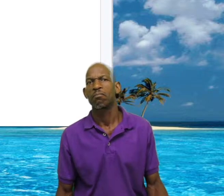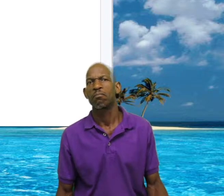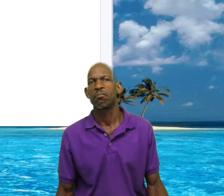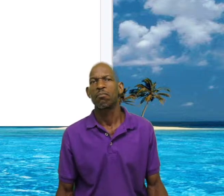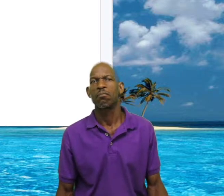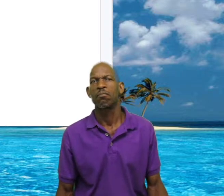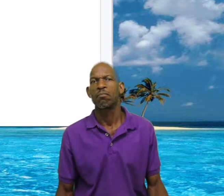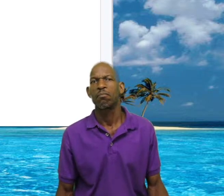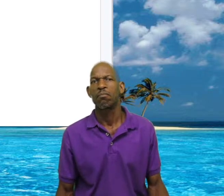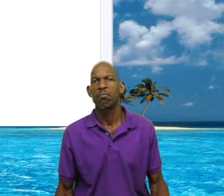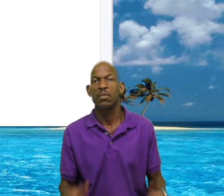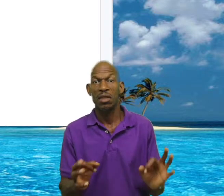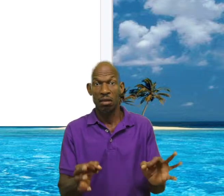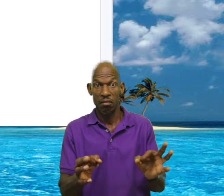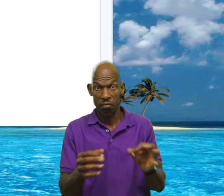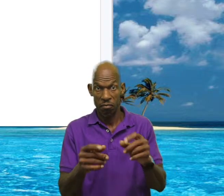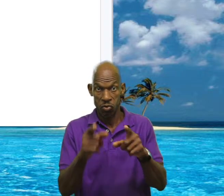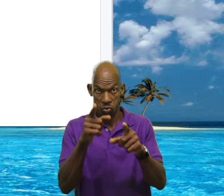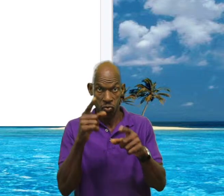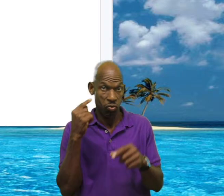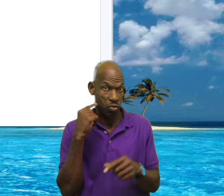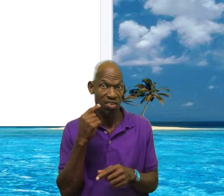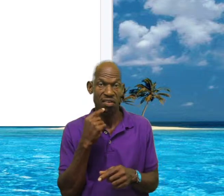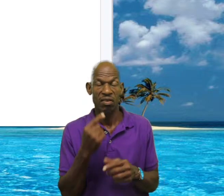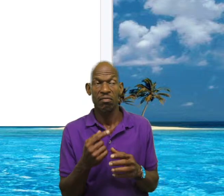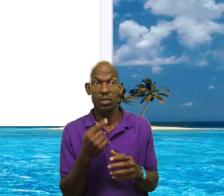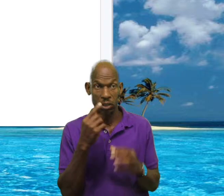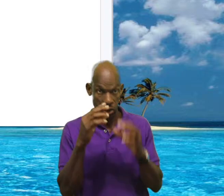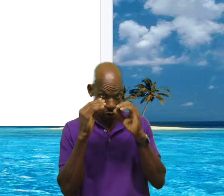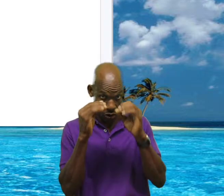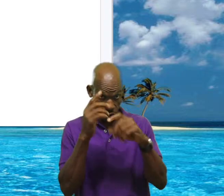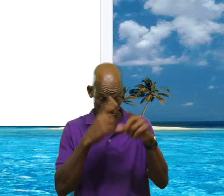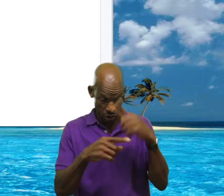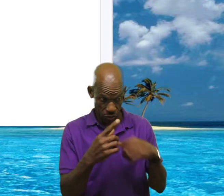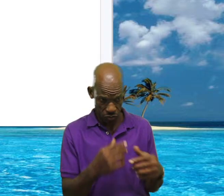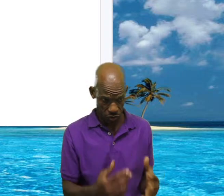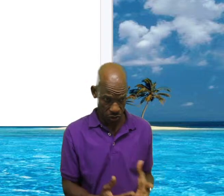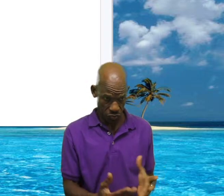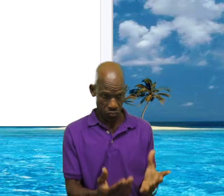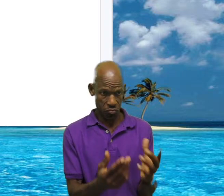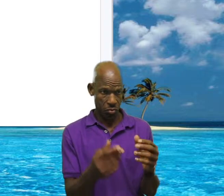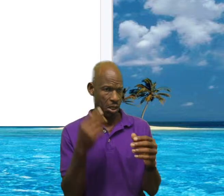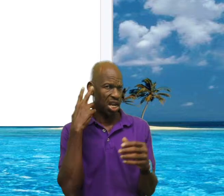like a hearing person, you would say we don't use those words. And those words are like is,